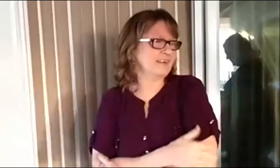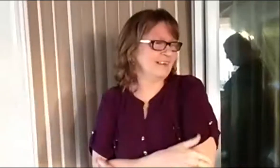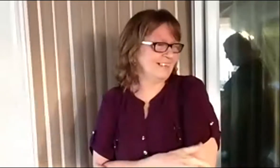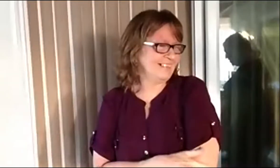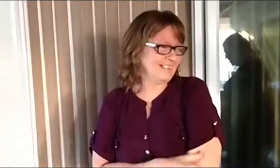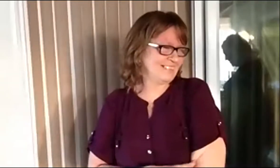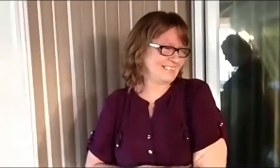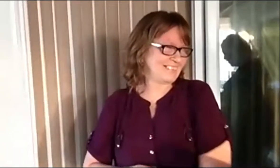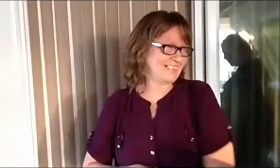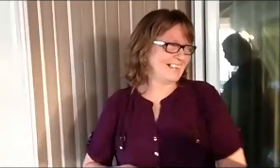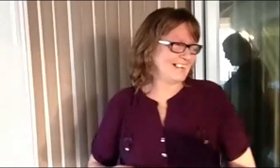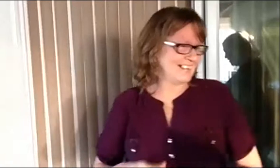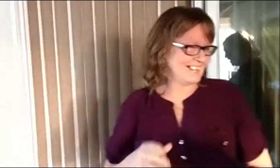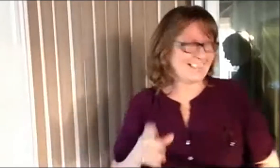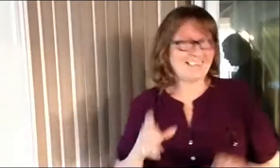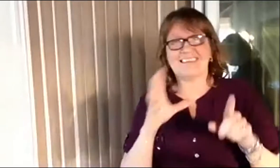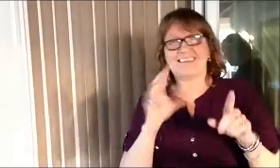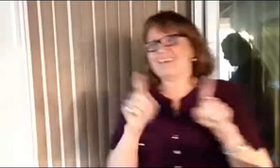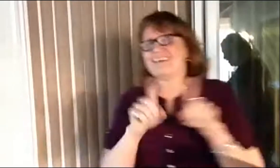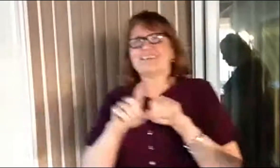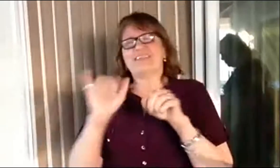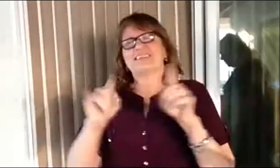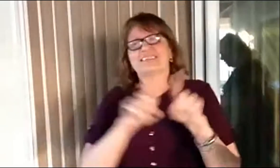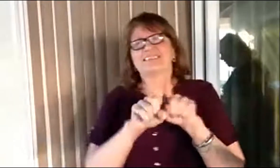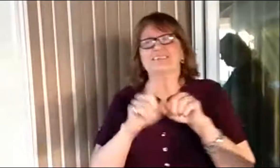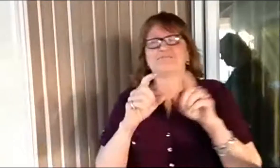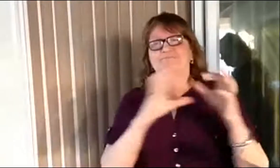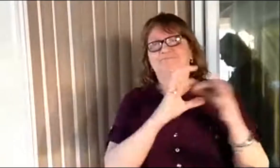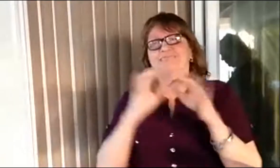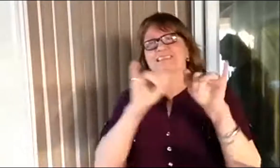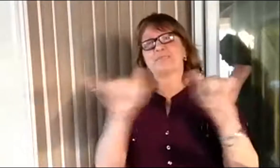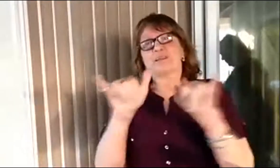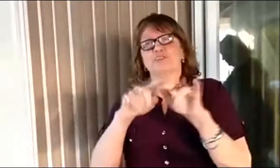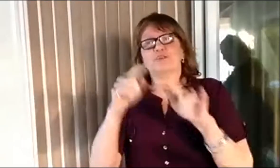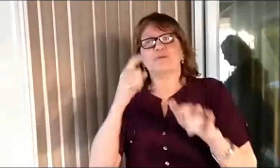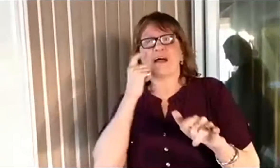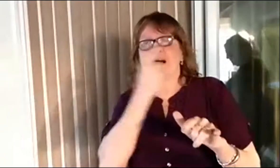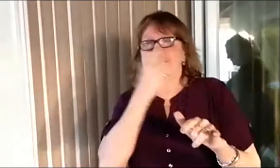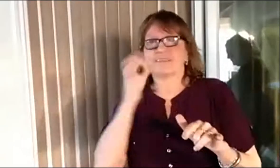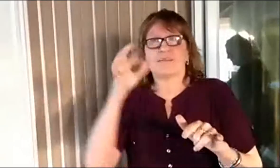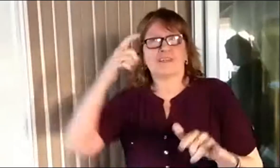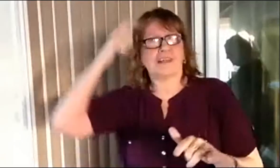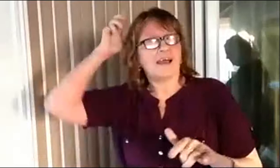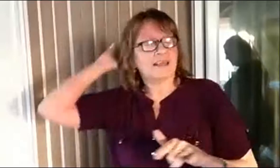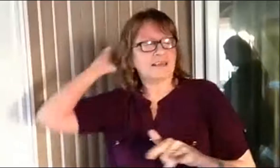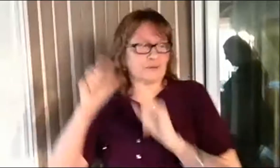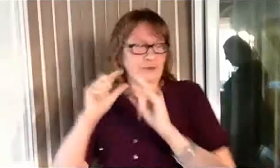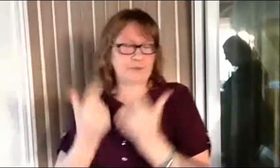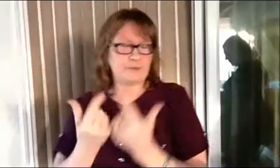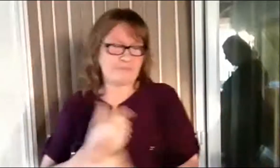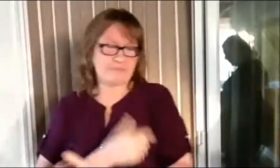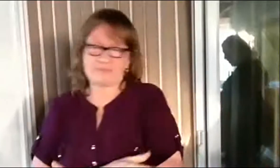developed. Also had the Eyes of the Lion for the blind group. Similar to the Eyes of the Lion